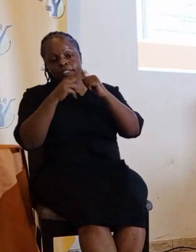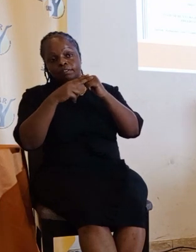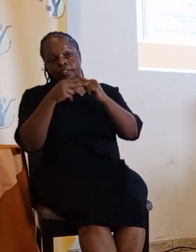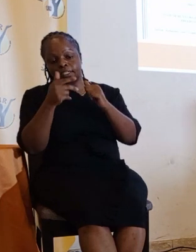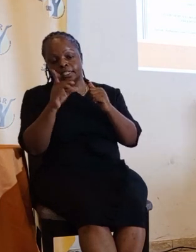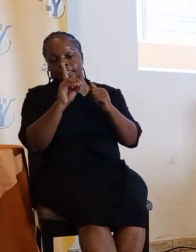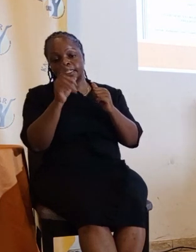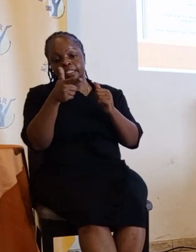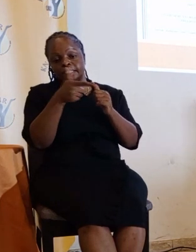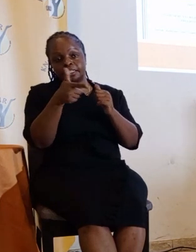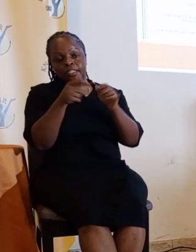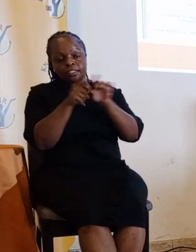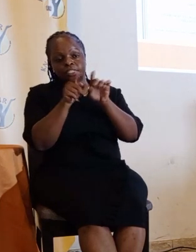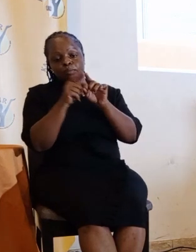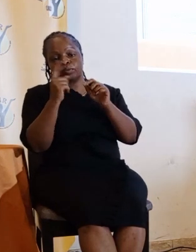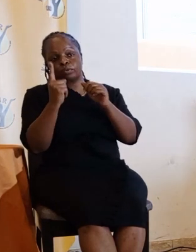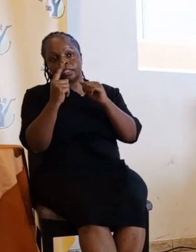for kerosene.